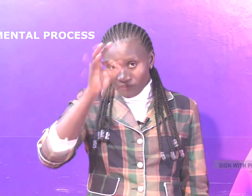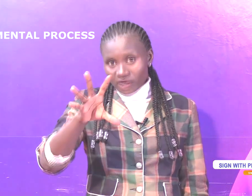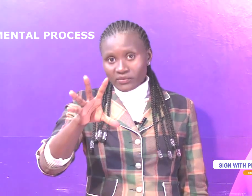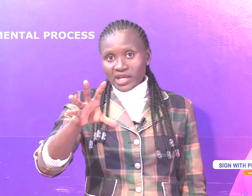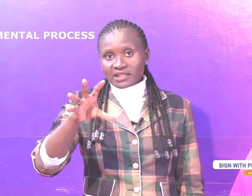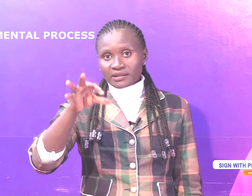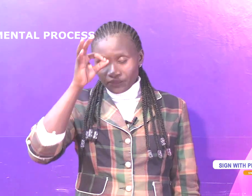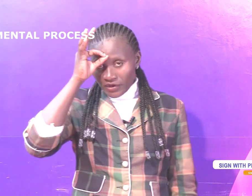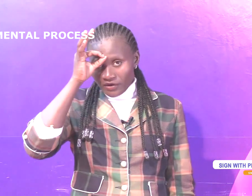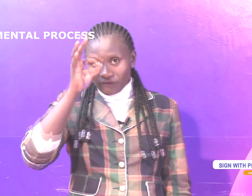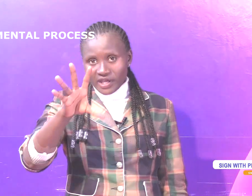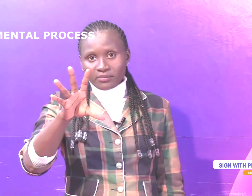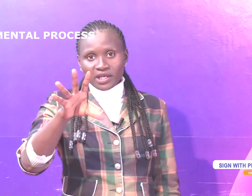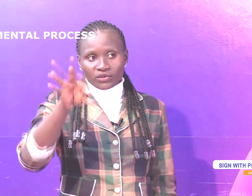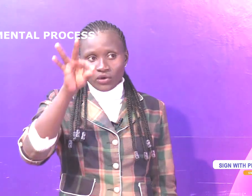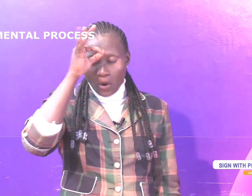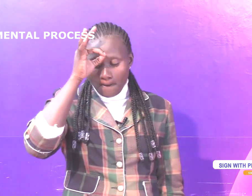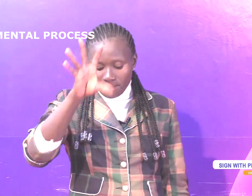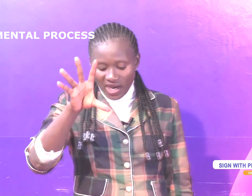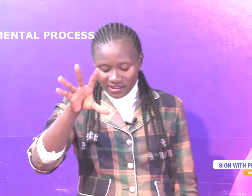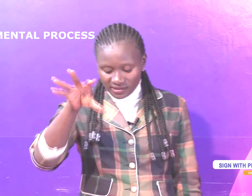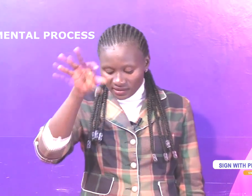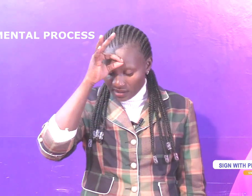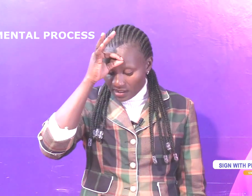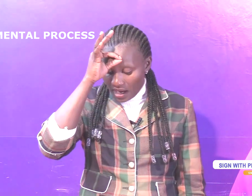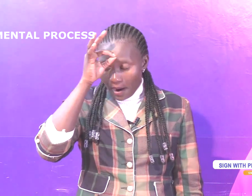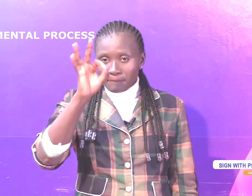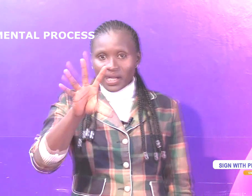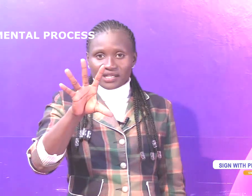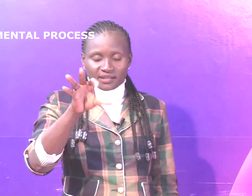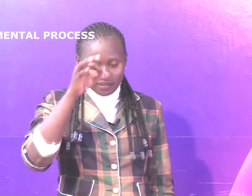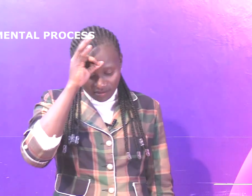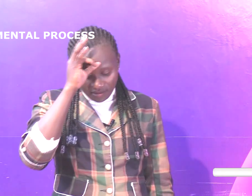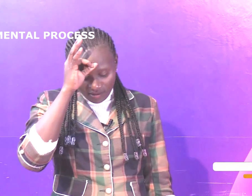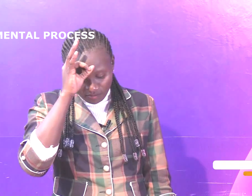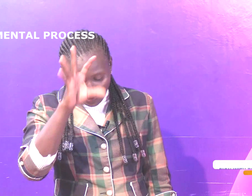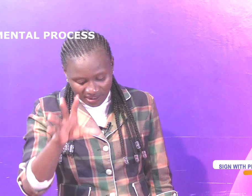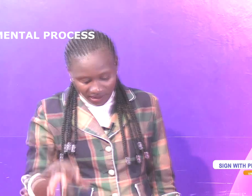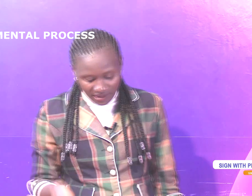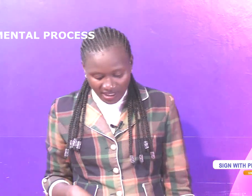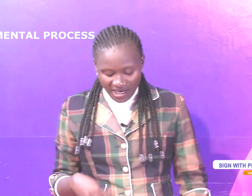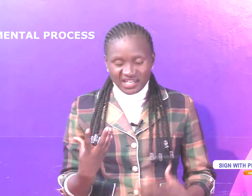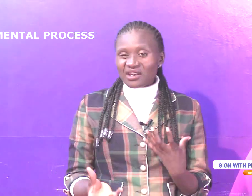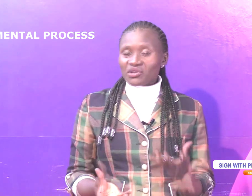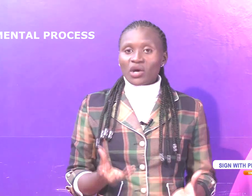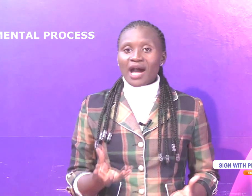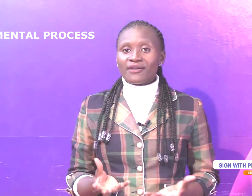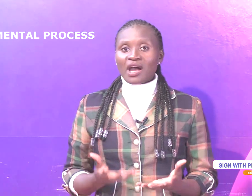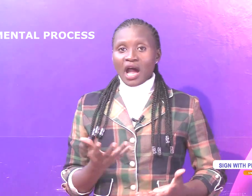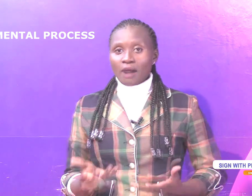bright, very bright. So bright, bright, bright. And then also have abnormal.